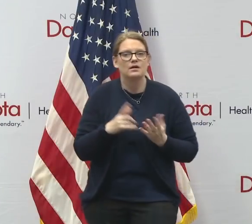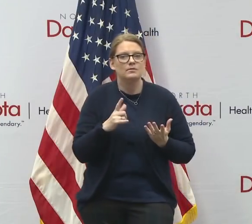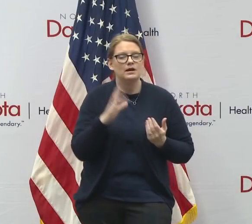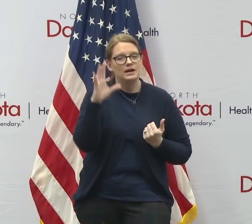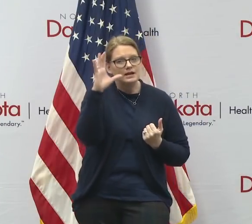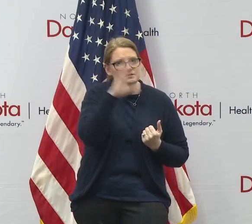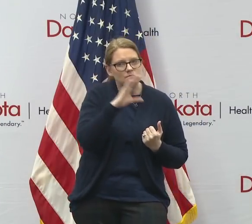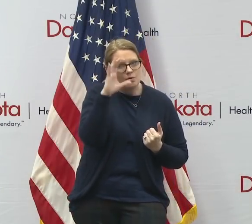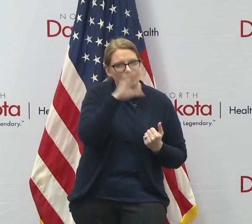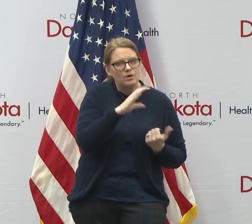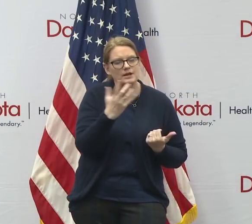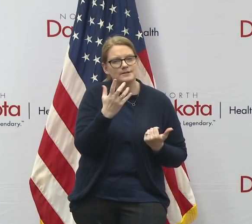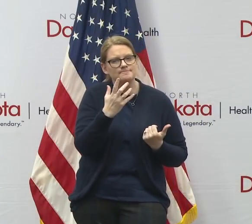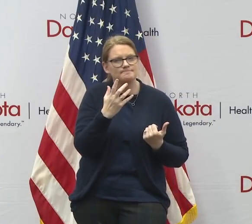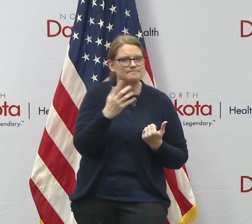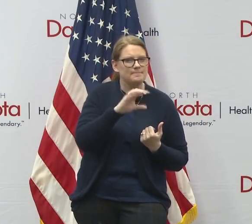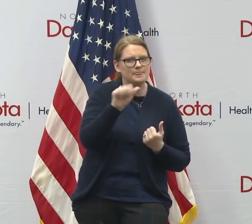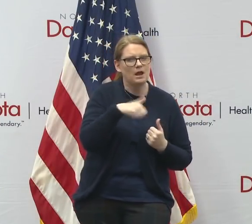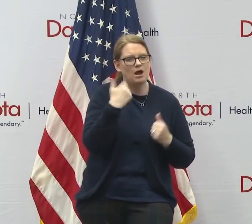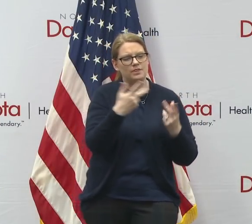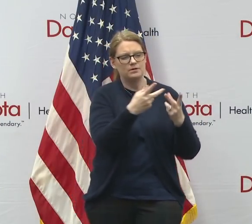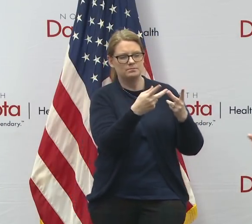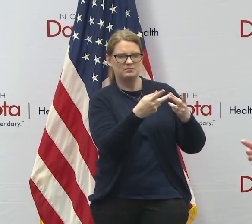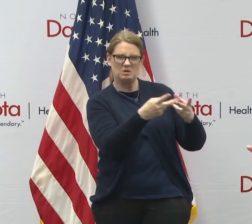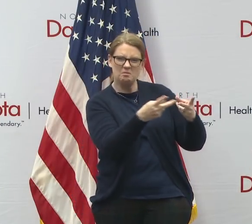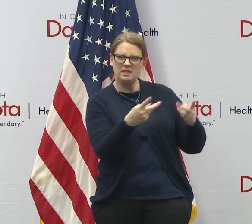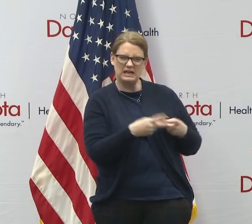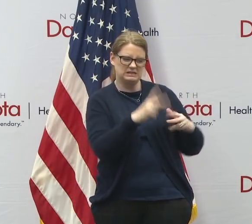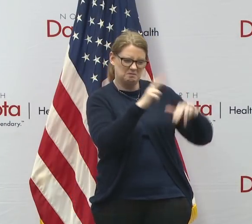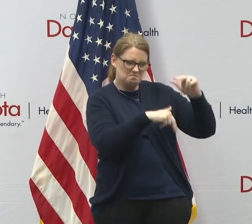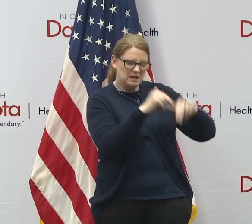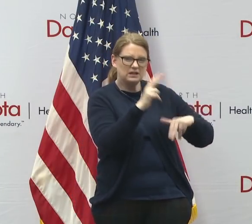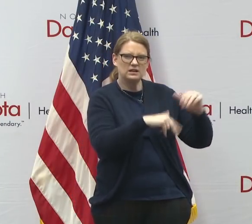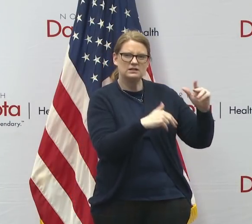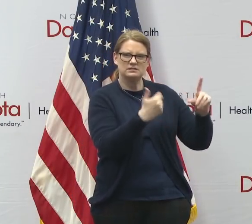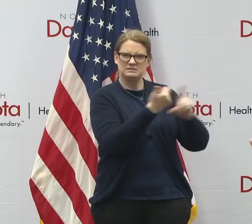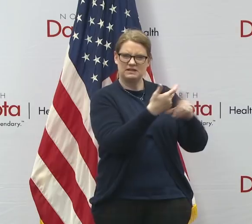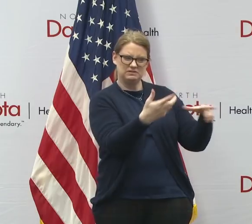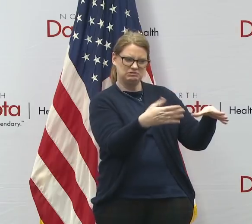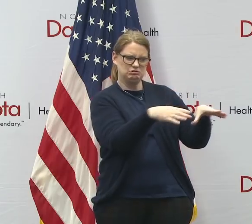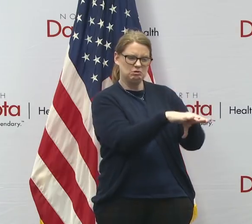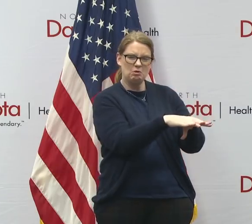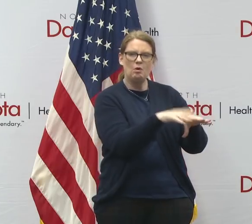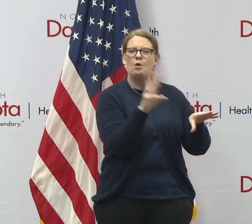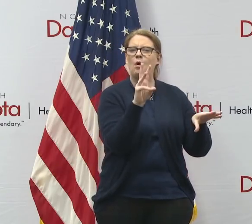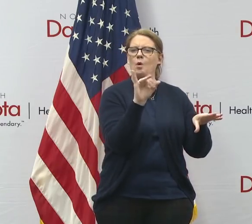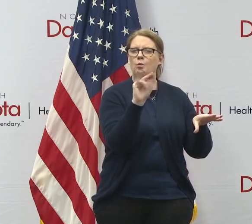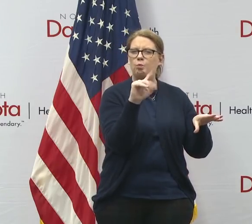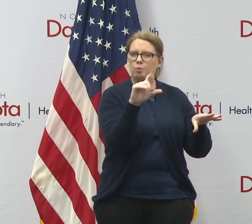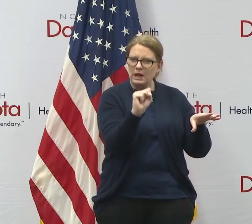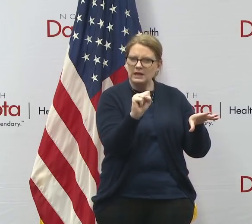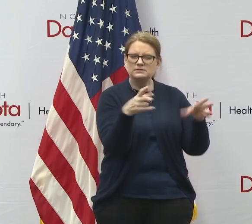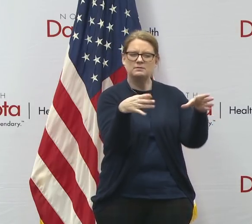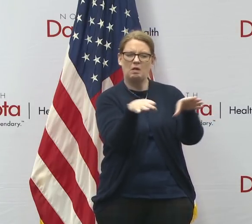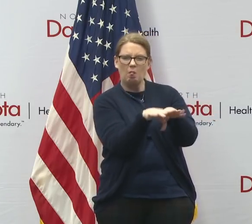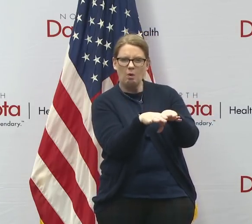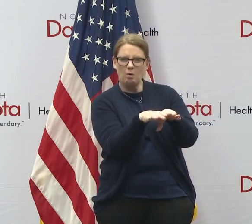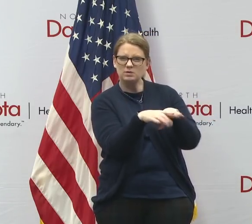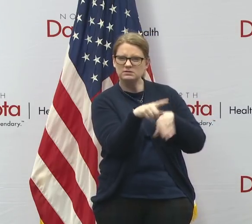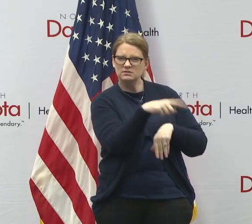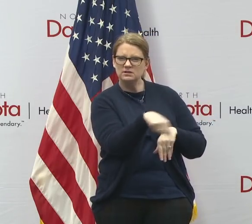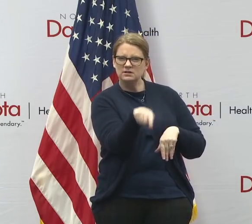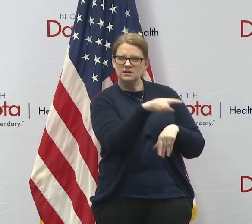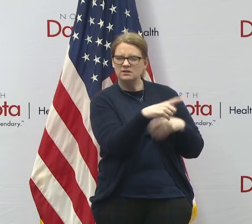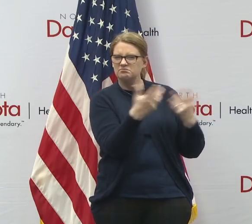bringing facilities that may have been completely shut down or wings that have been closed off for